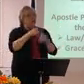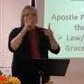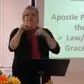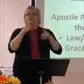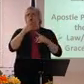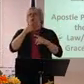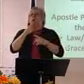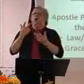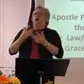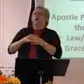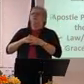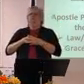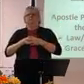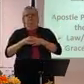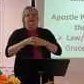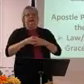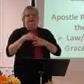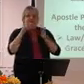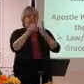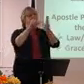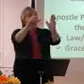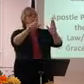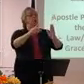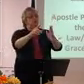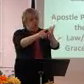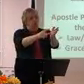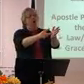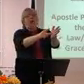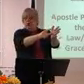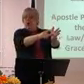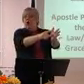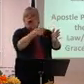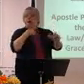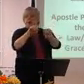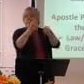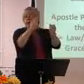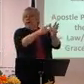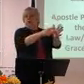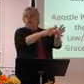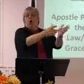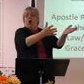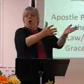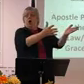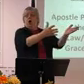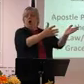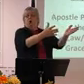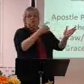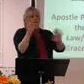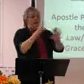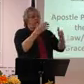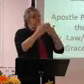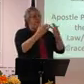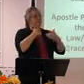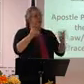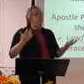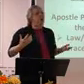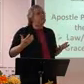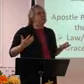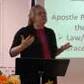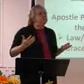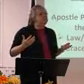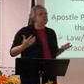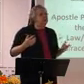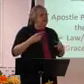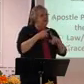is, they say, well, it's legal. I'm not breaking any laws, and so I can do this. But is